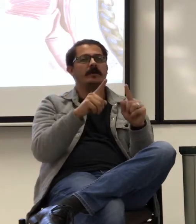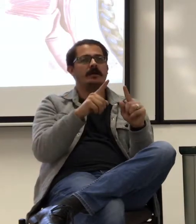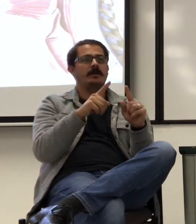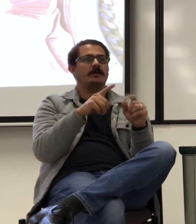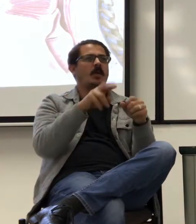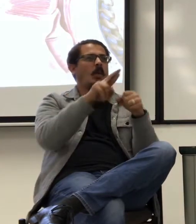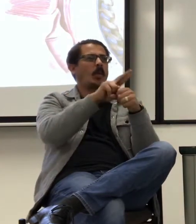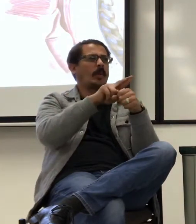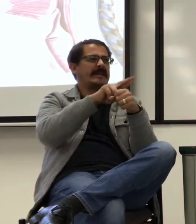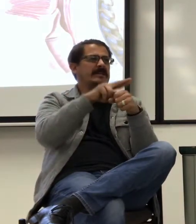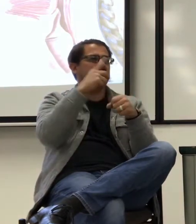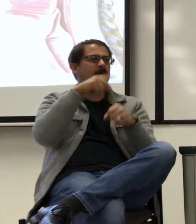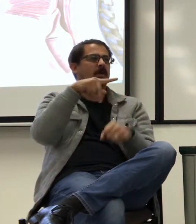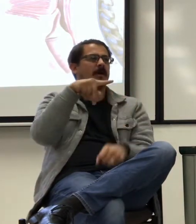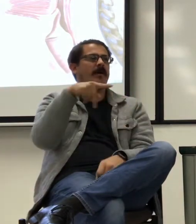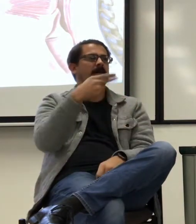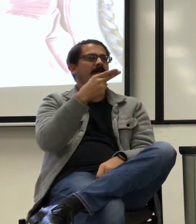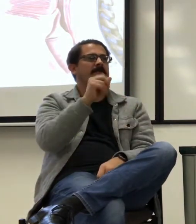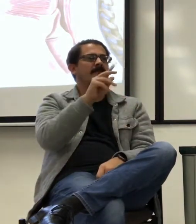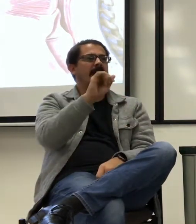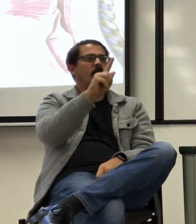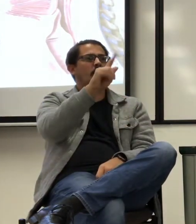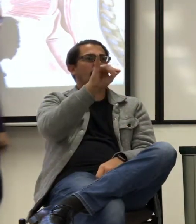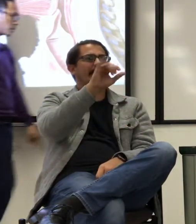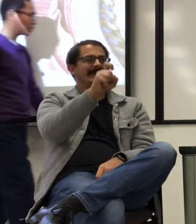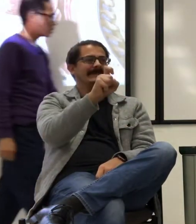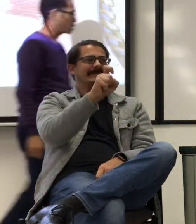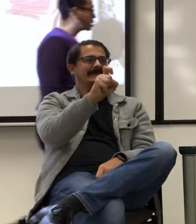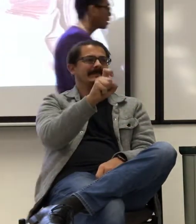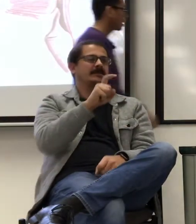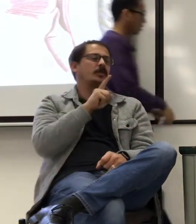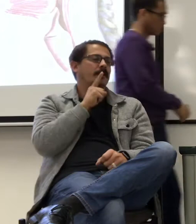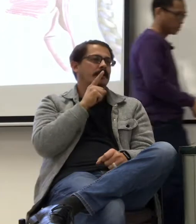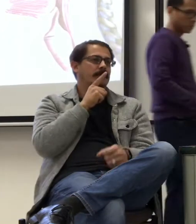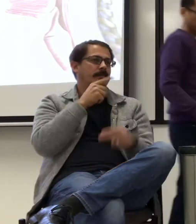different regions of the pharynx. We just call it your throat.